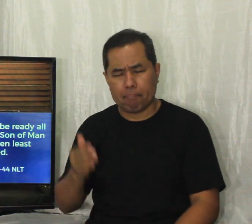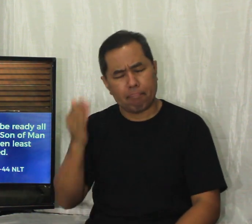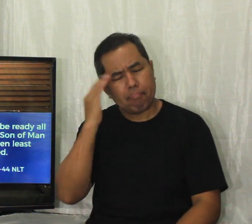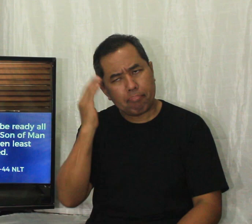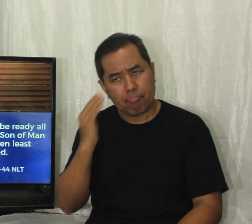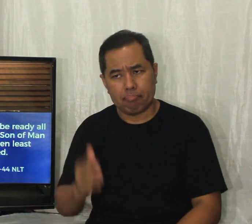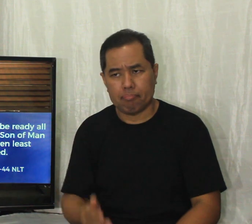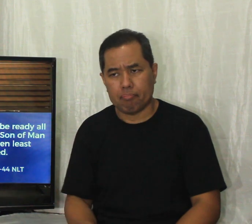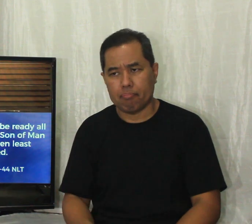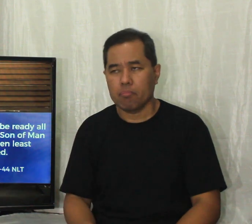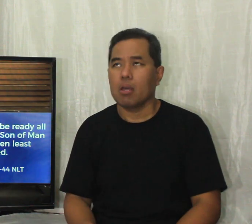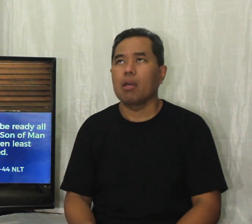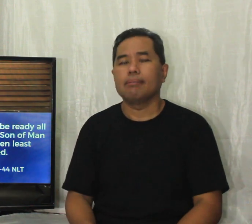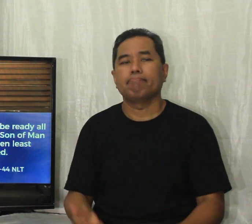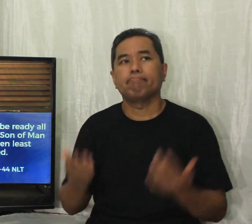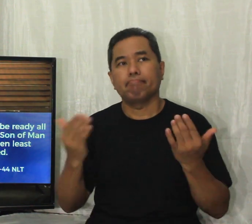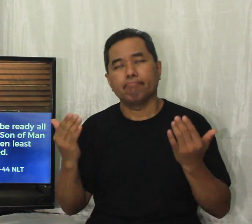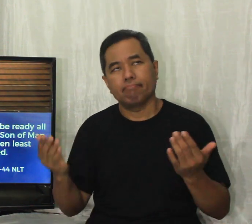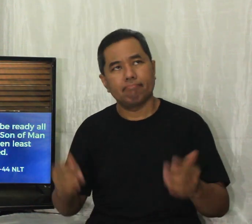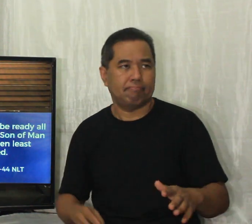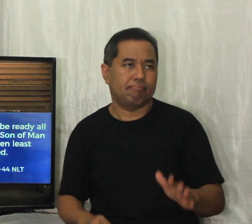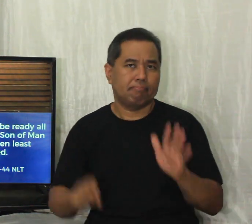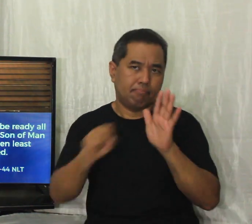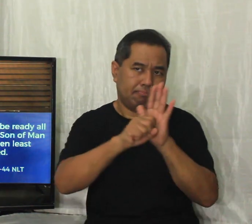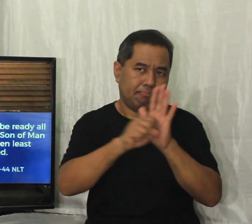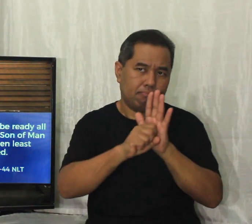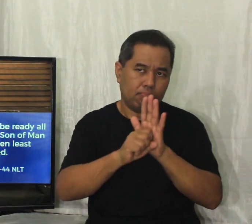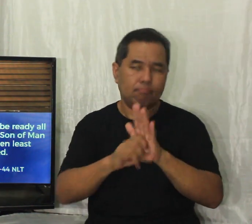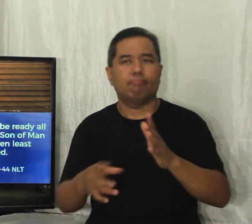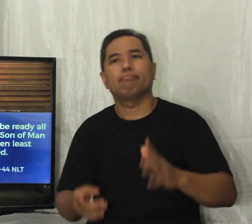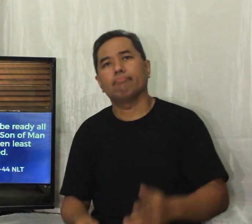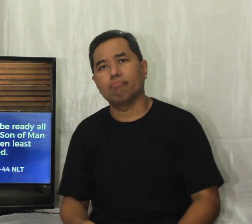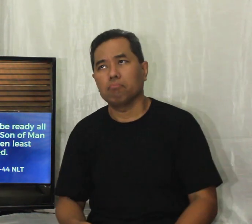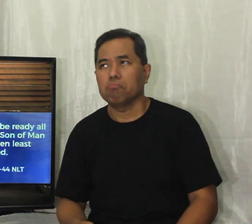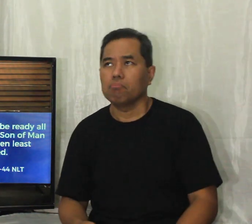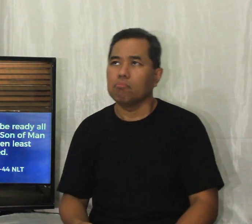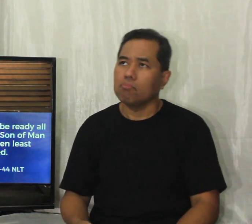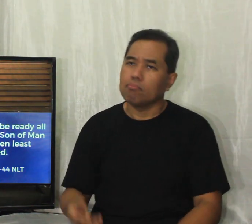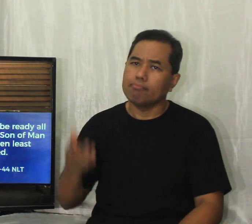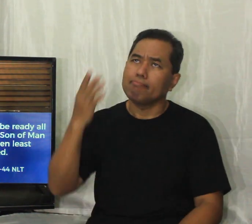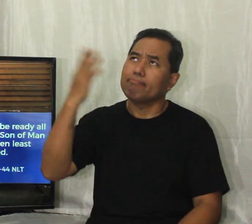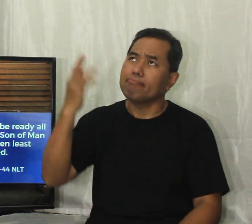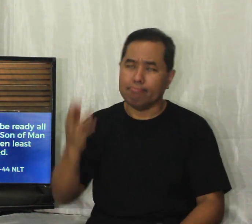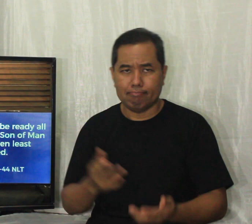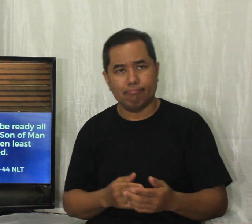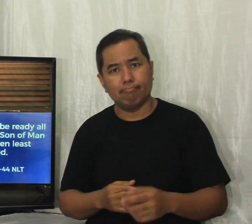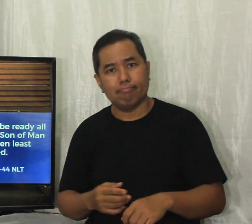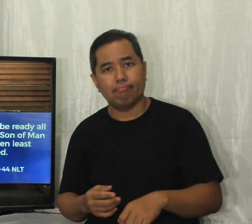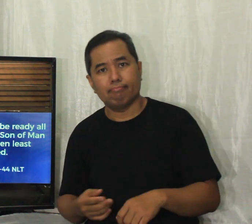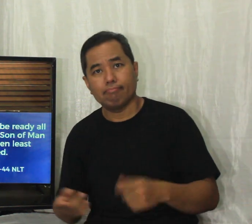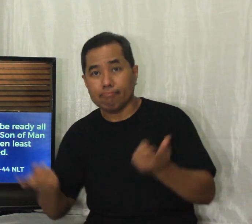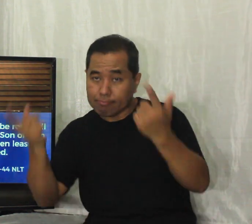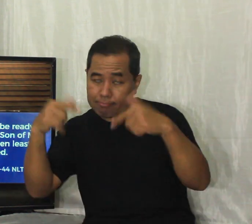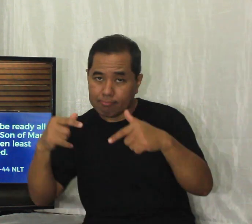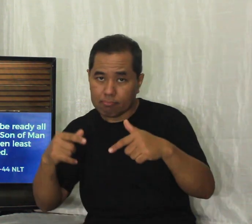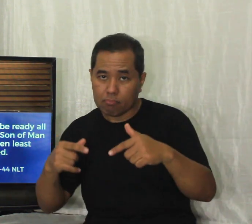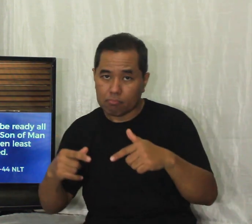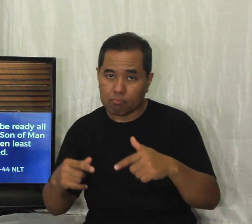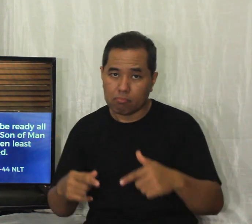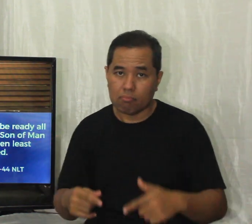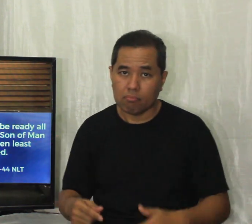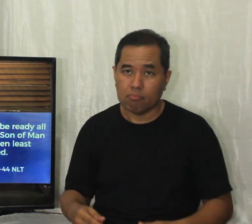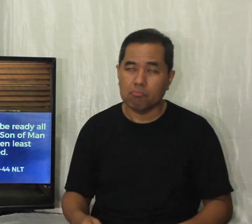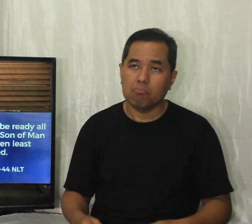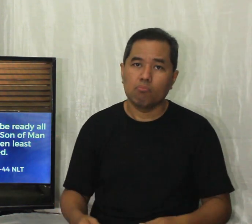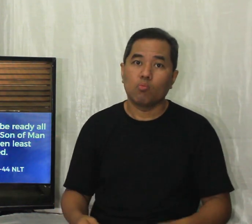that he is soon to come, the exact date, the exact time, no one knows. Jesus says only the